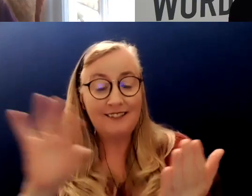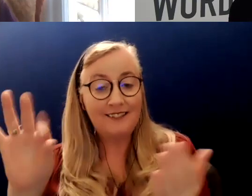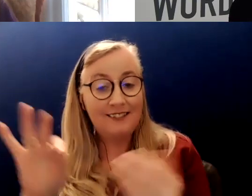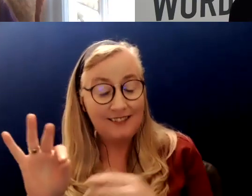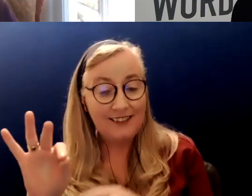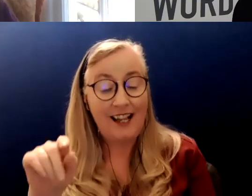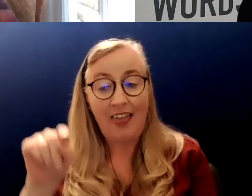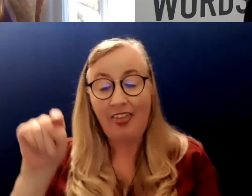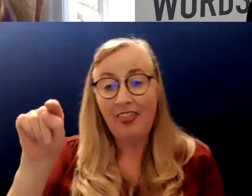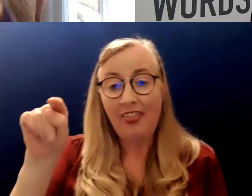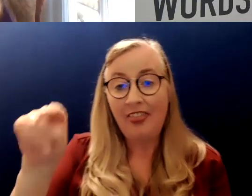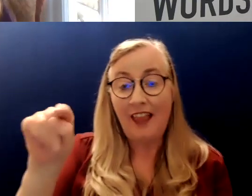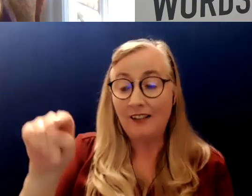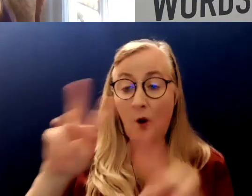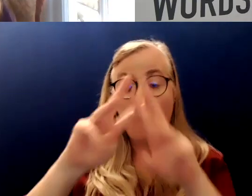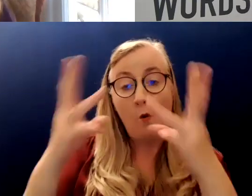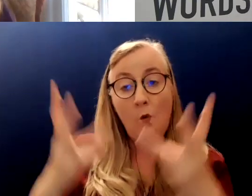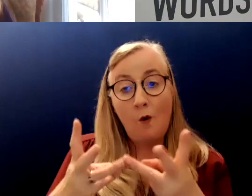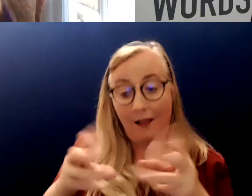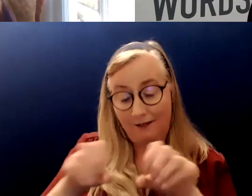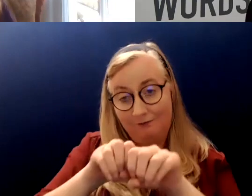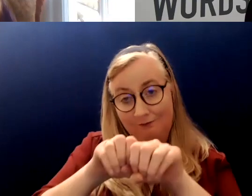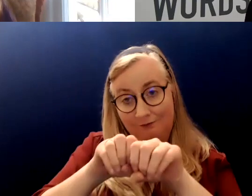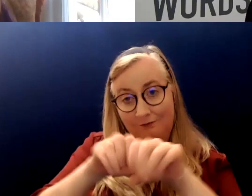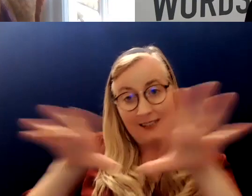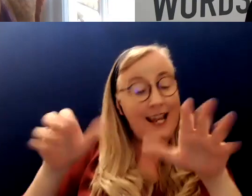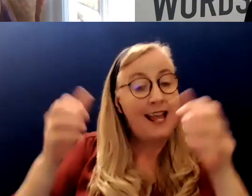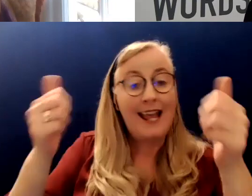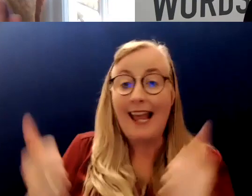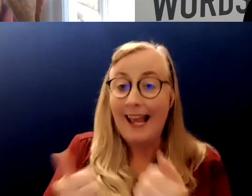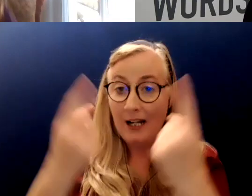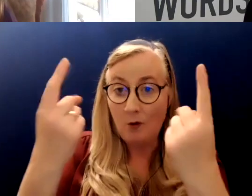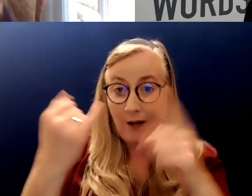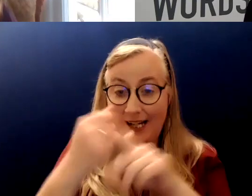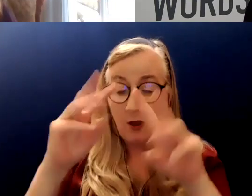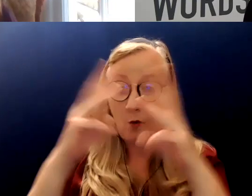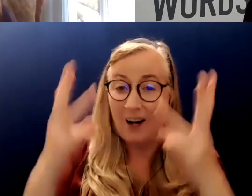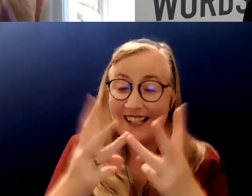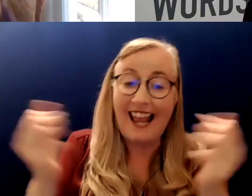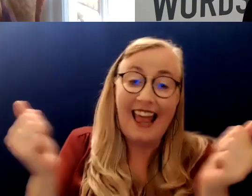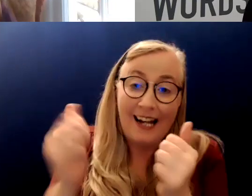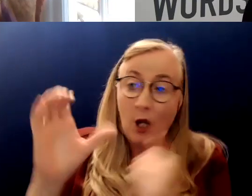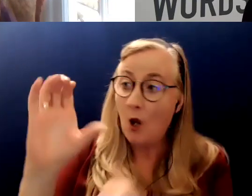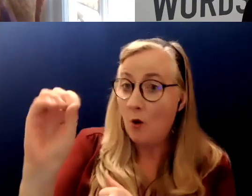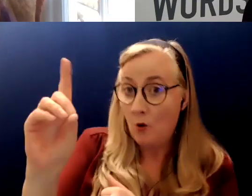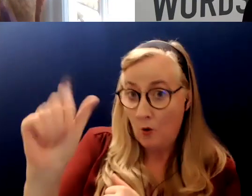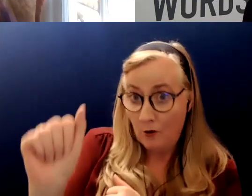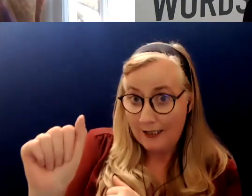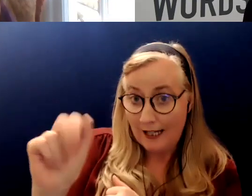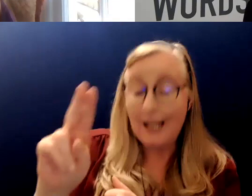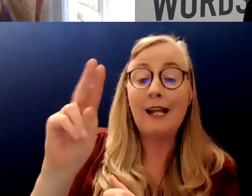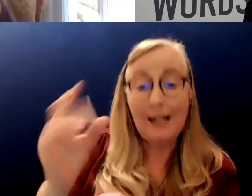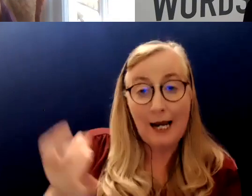this is worldwide. Anybody in the world, any coda in the world can apply for this